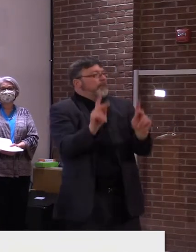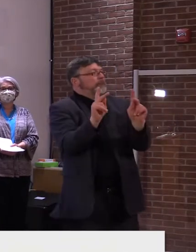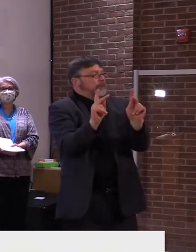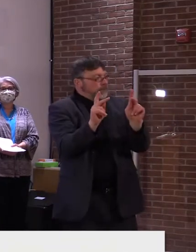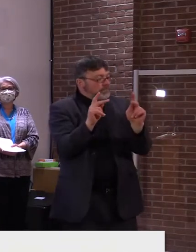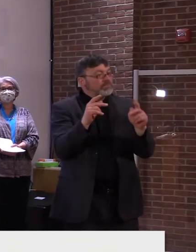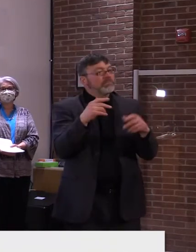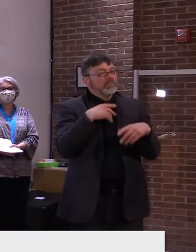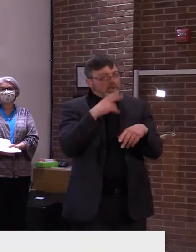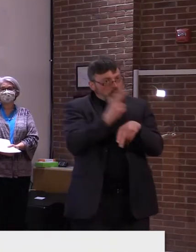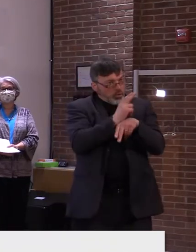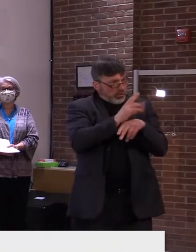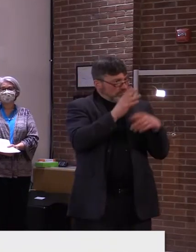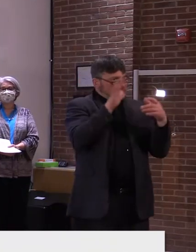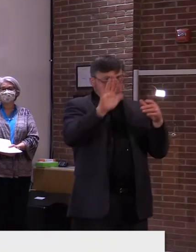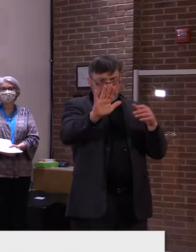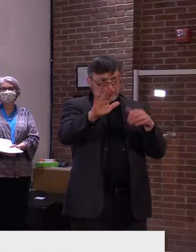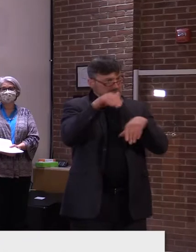for vaccinations.